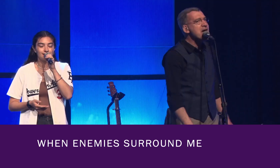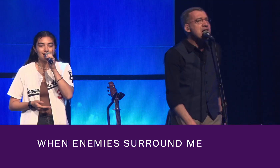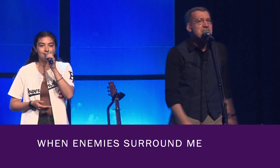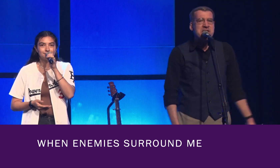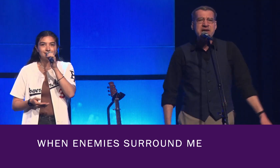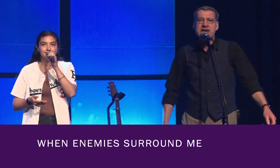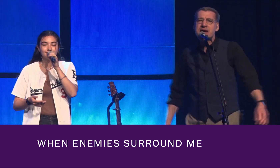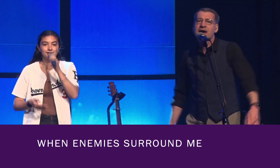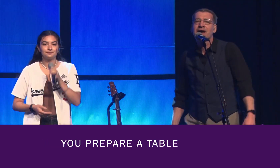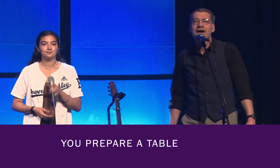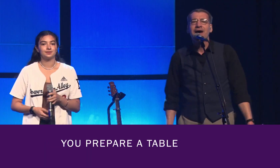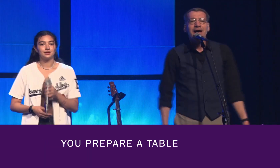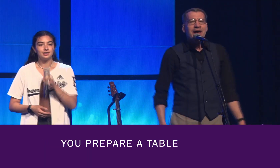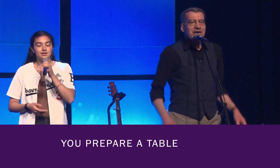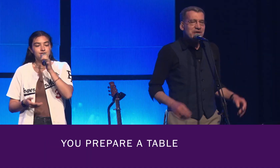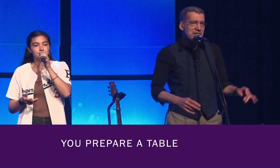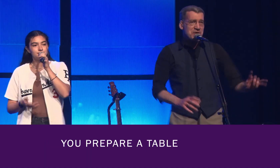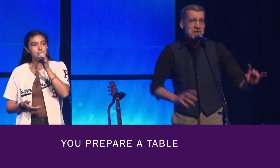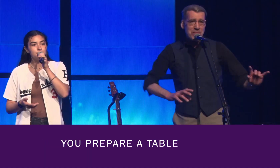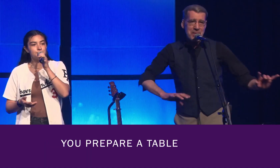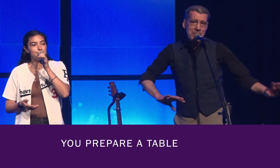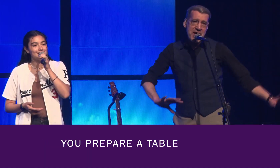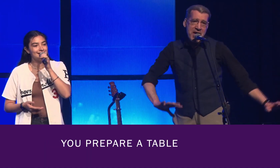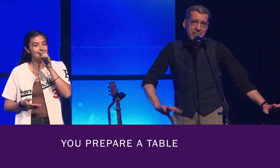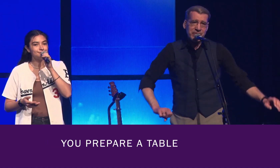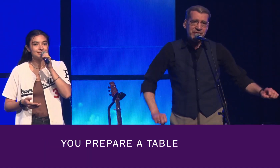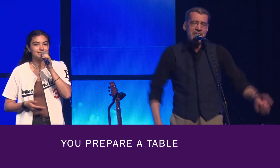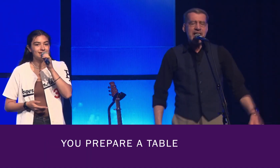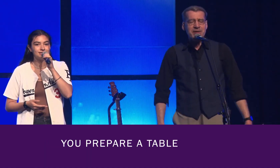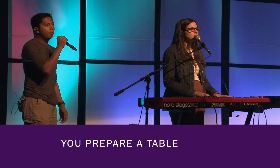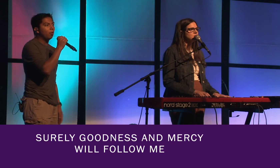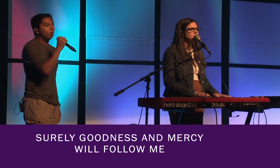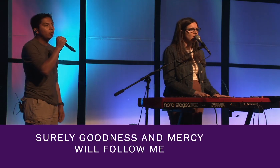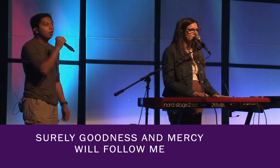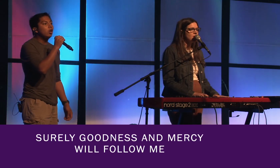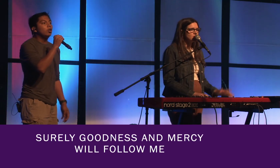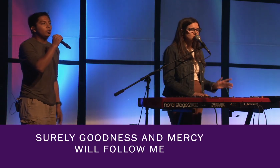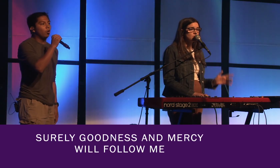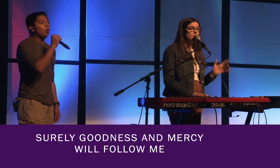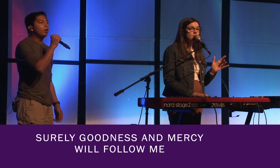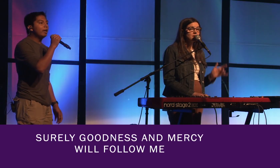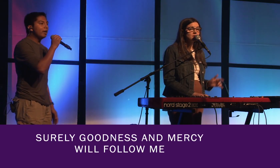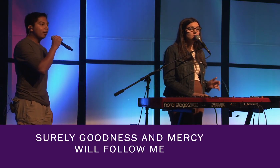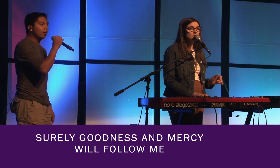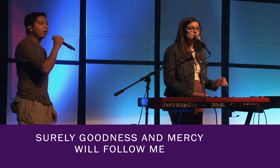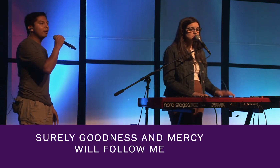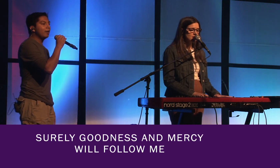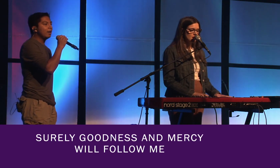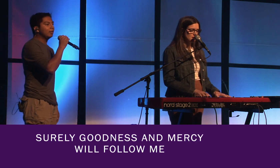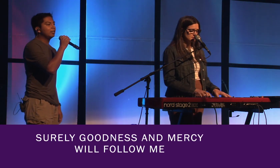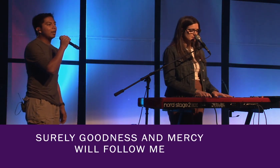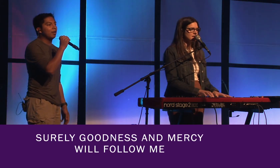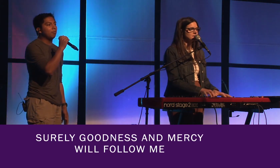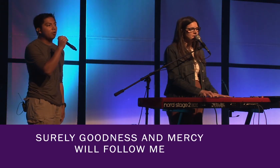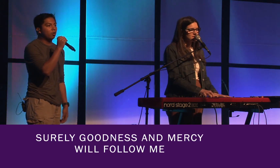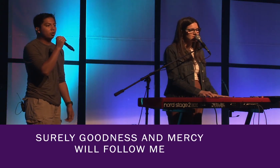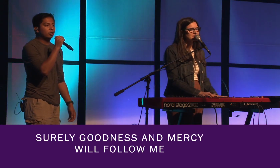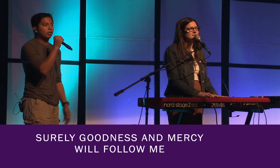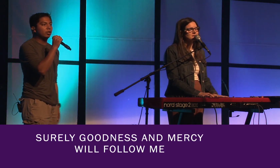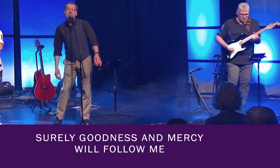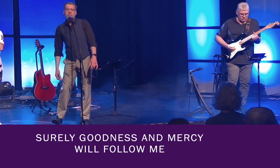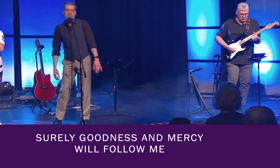enemies surround me, you prepare a table. Surely goodness